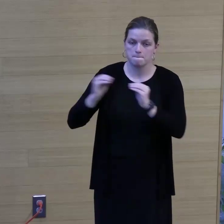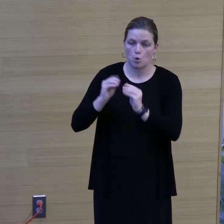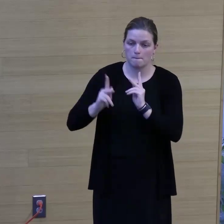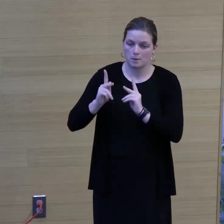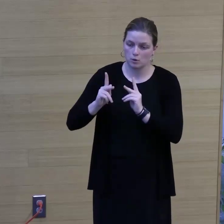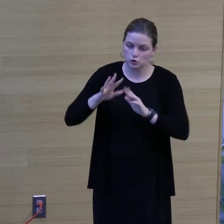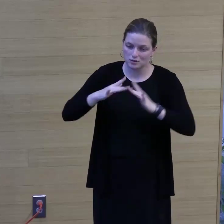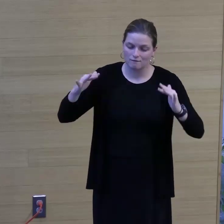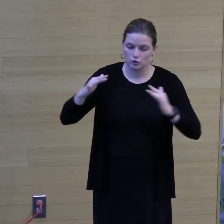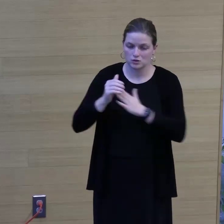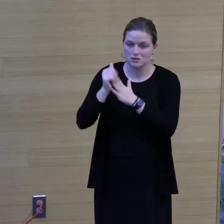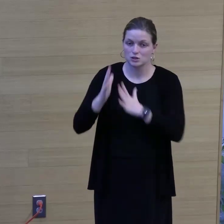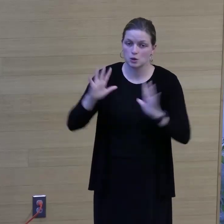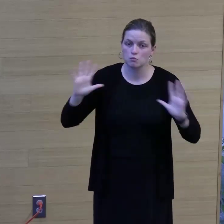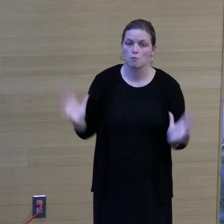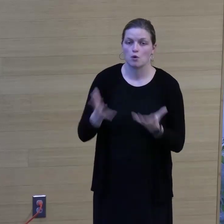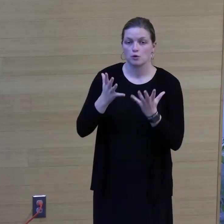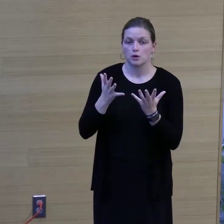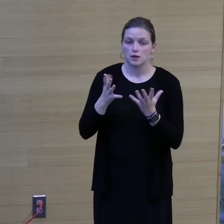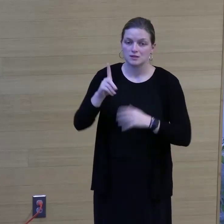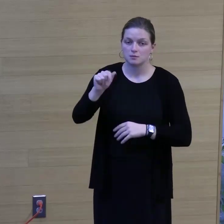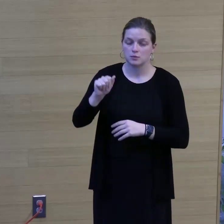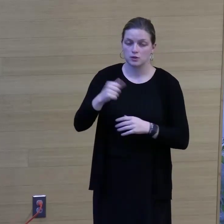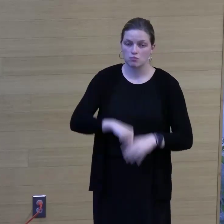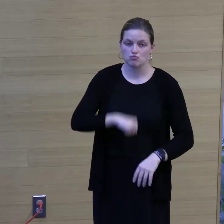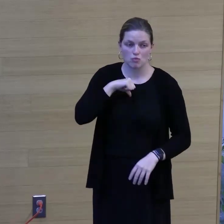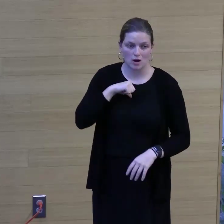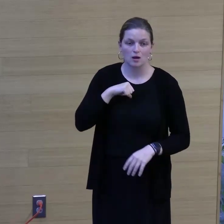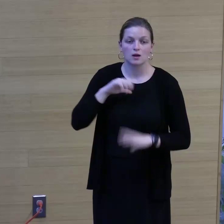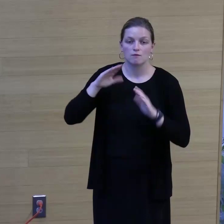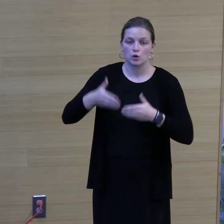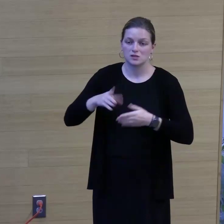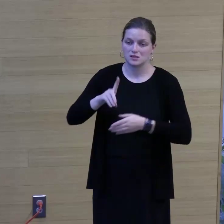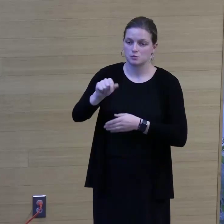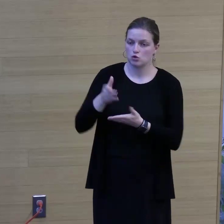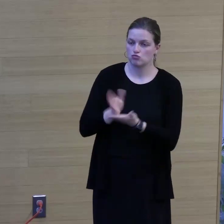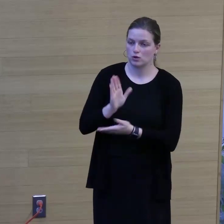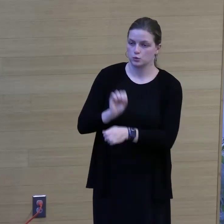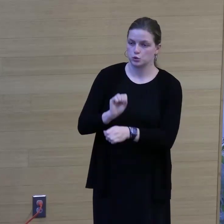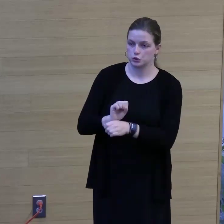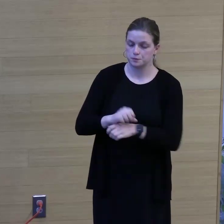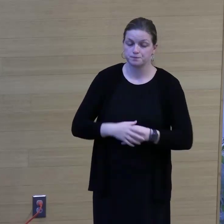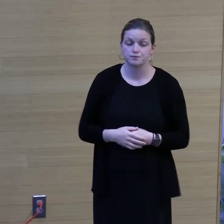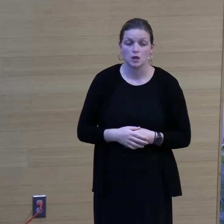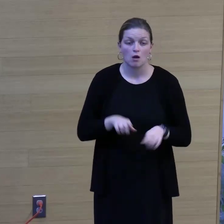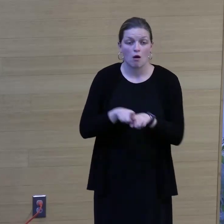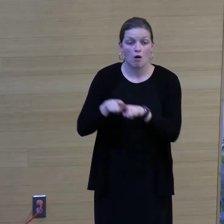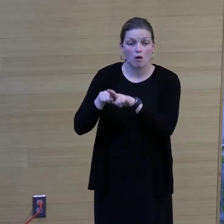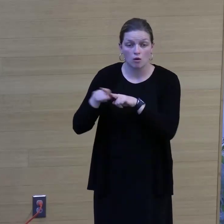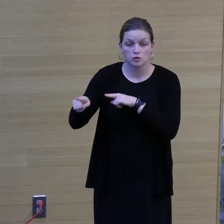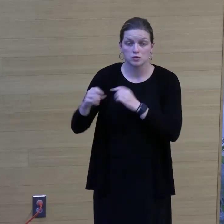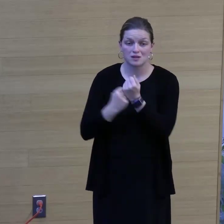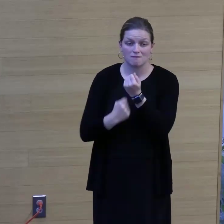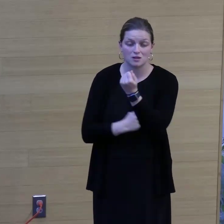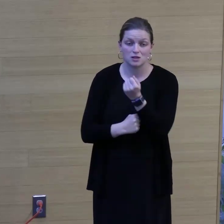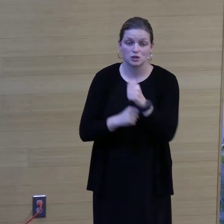leadership, promoting disability pride, and mobilizing resources towards disability rights work. She also serves as the